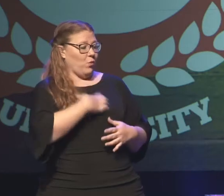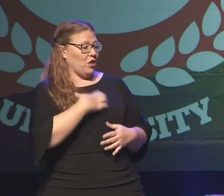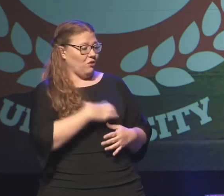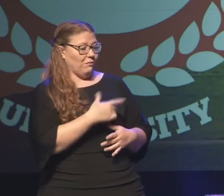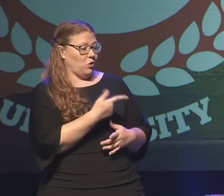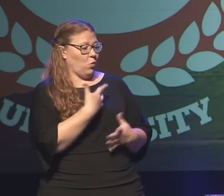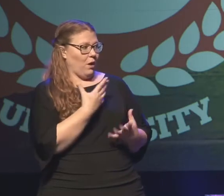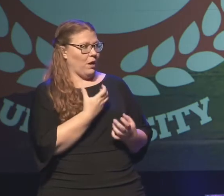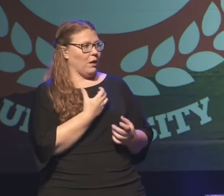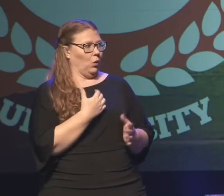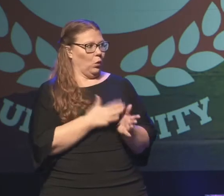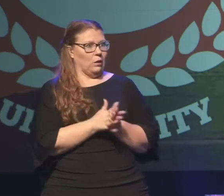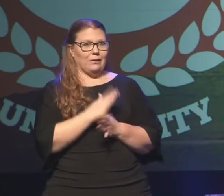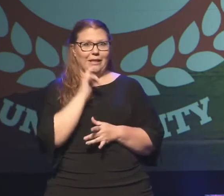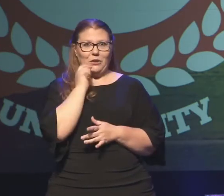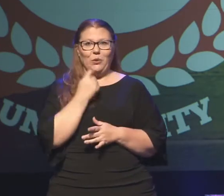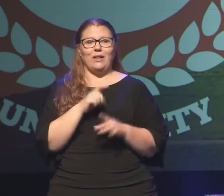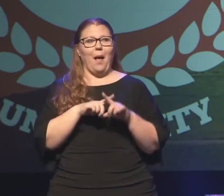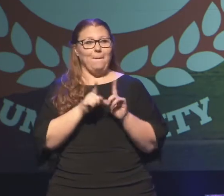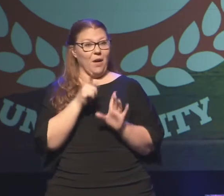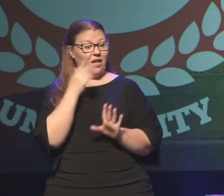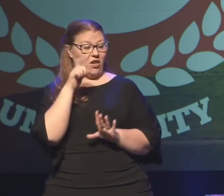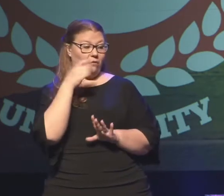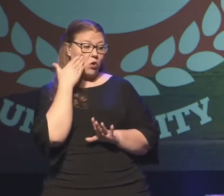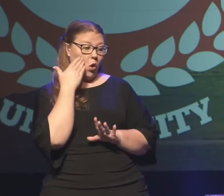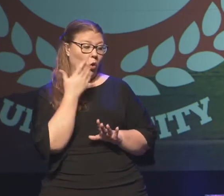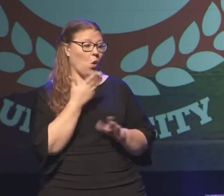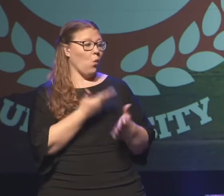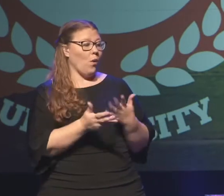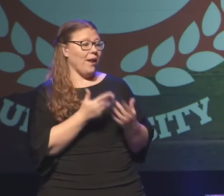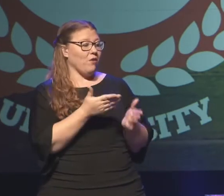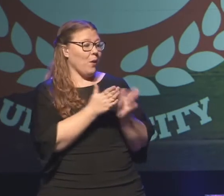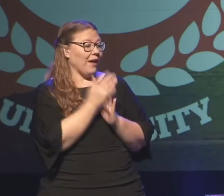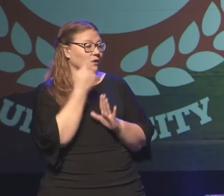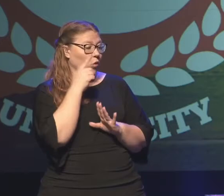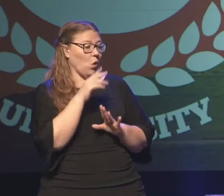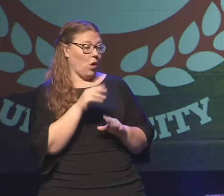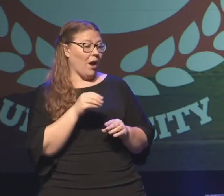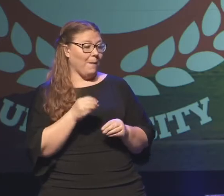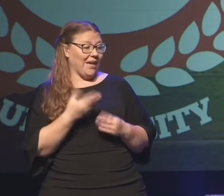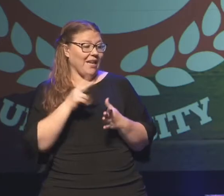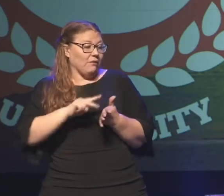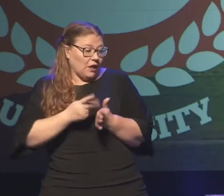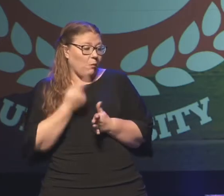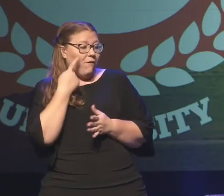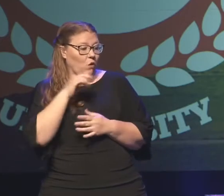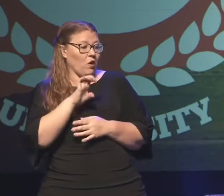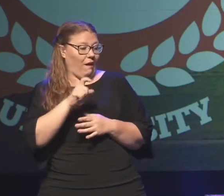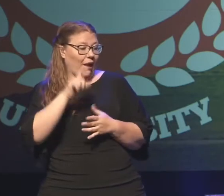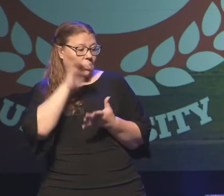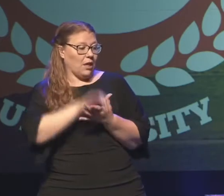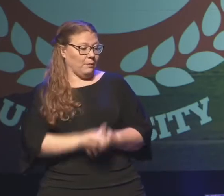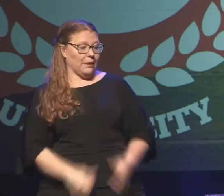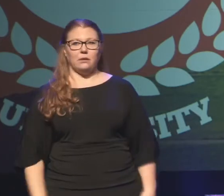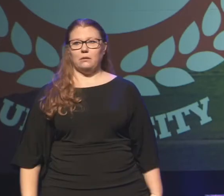And, ooh, that's pretty cool. He says, but know this. Whatever you ask for, I'm going to do double for your ex-husband.